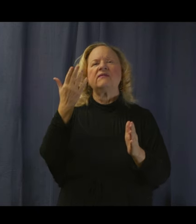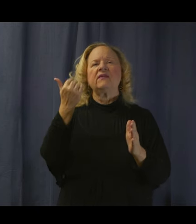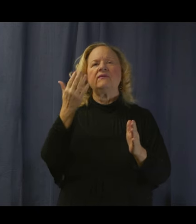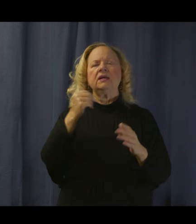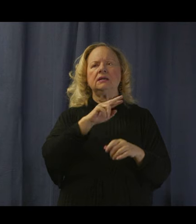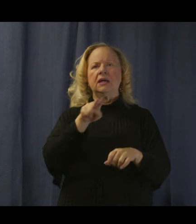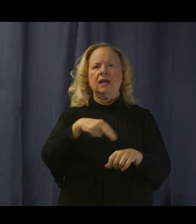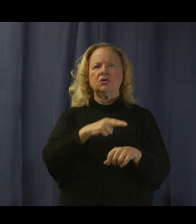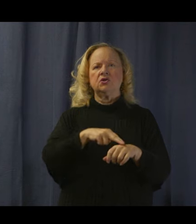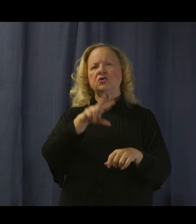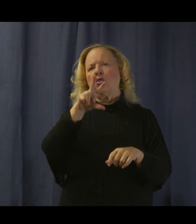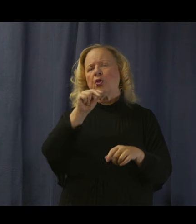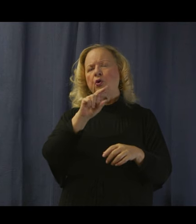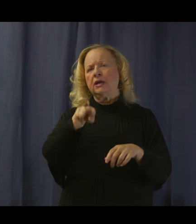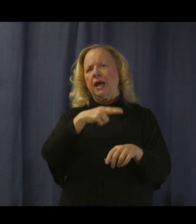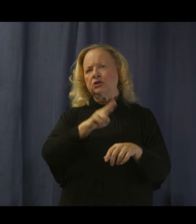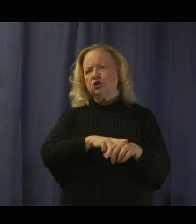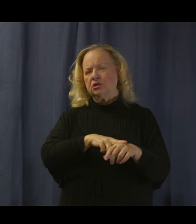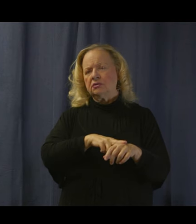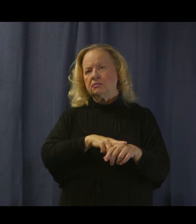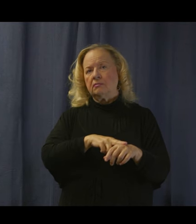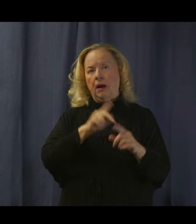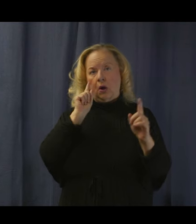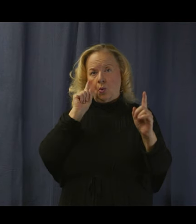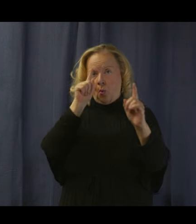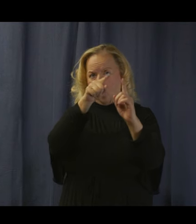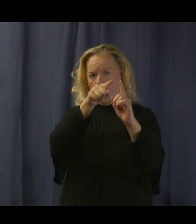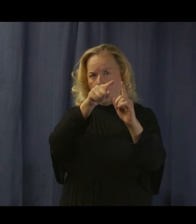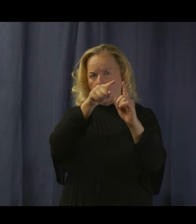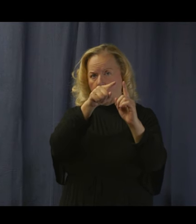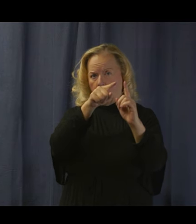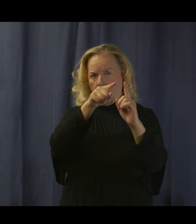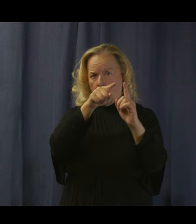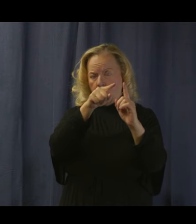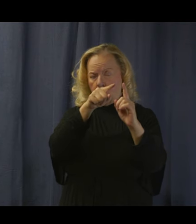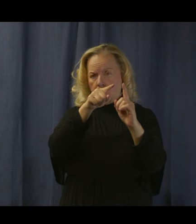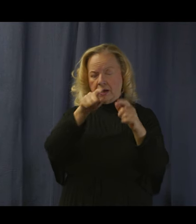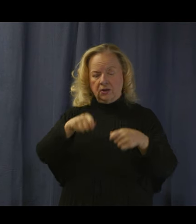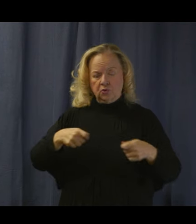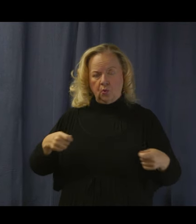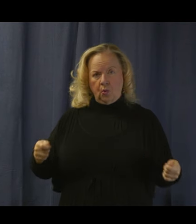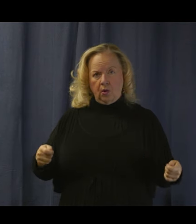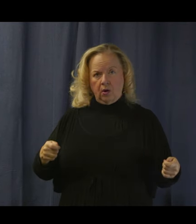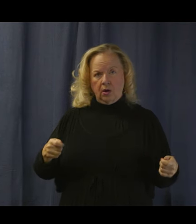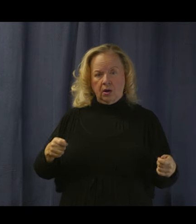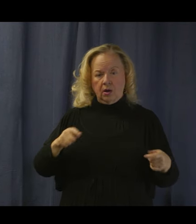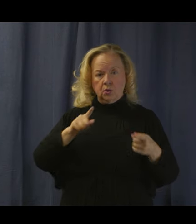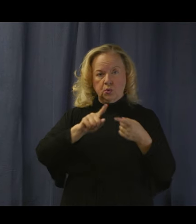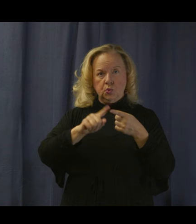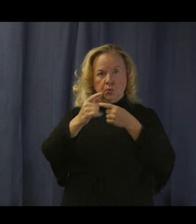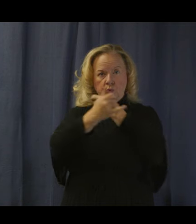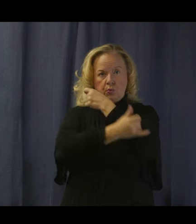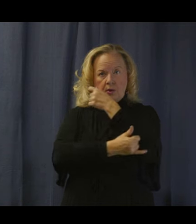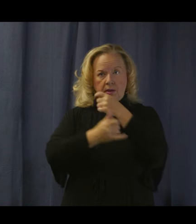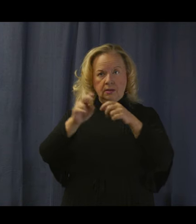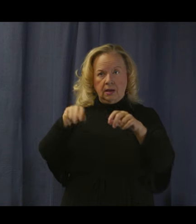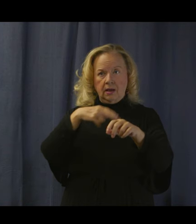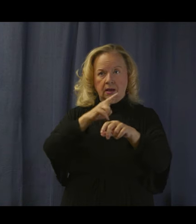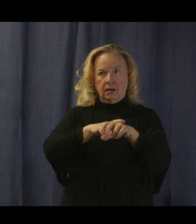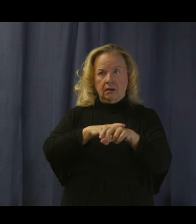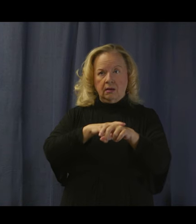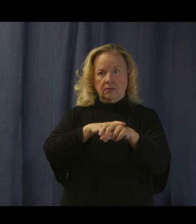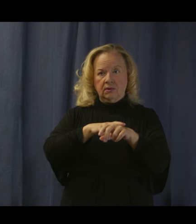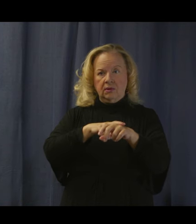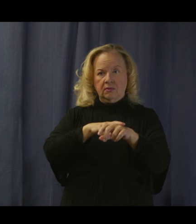15 nations, up to 30 nations. But our goal, as you know, has always been to take Torah to the nations from the very beginning, and it's